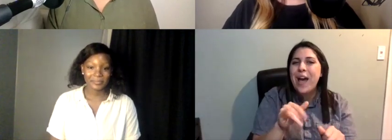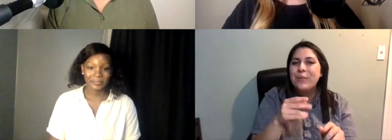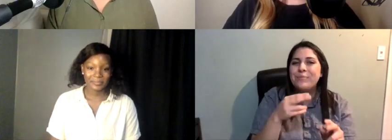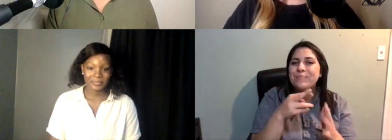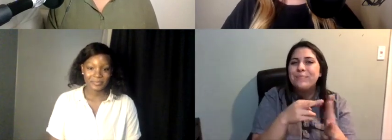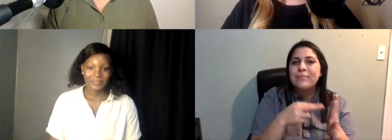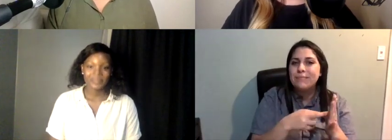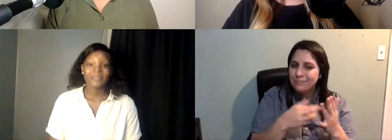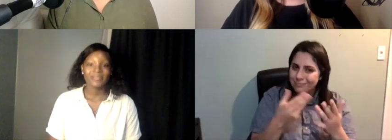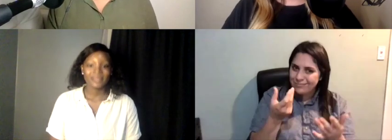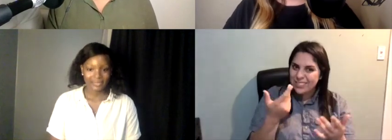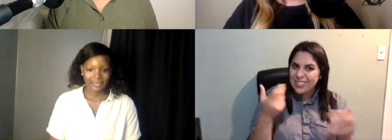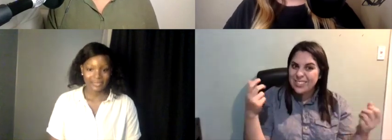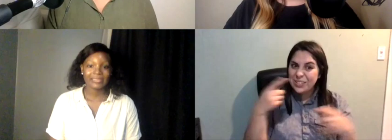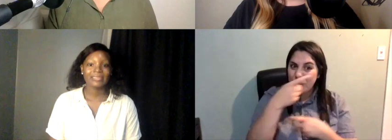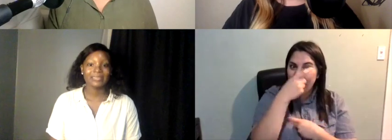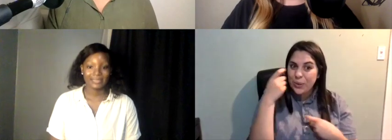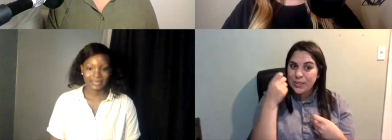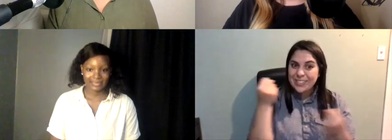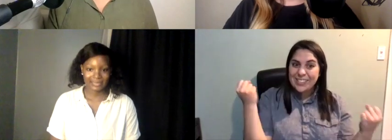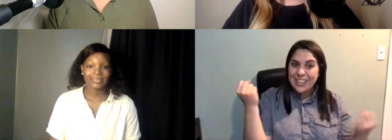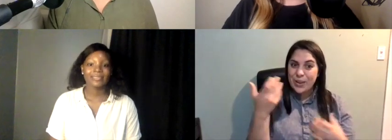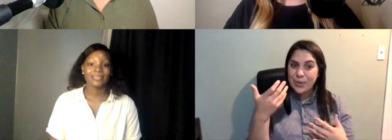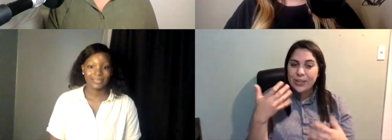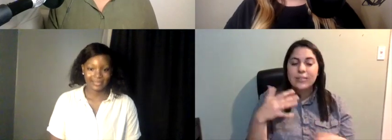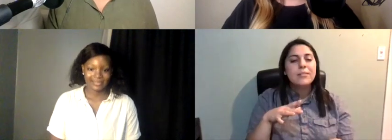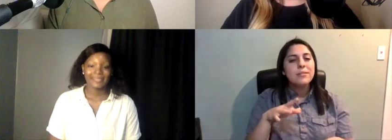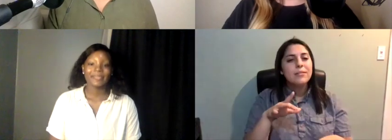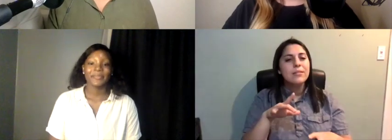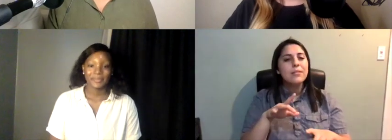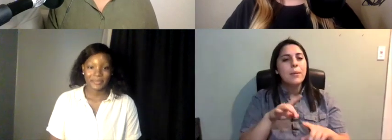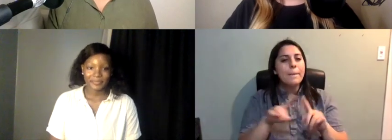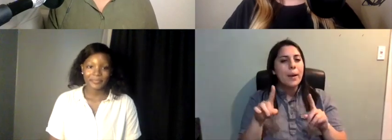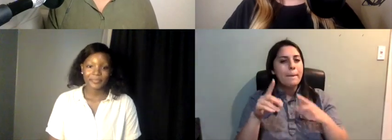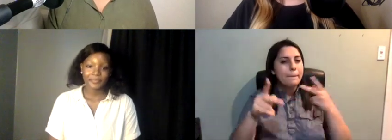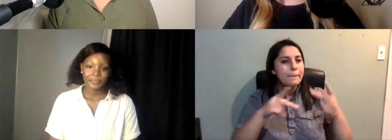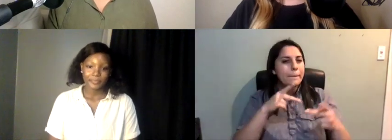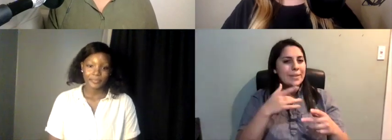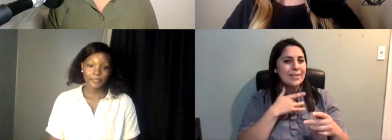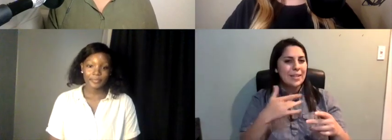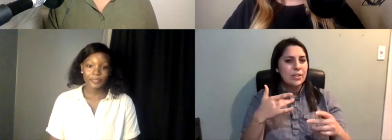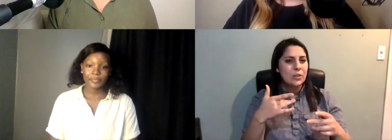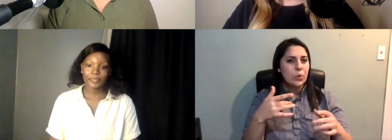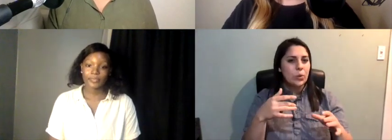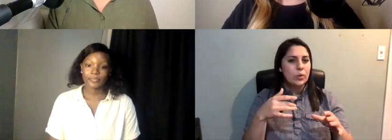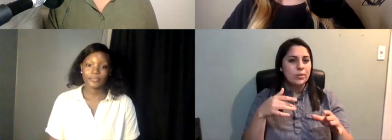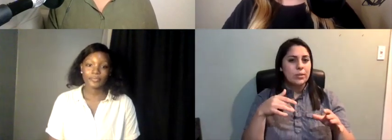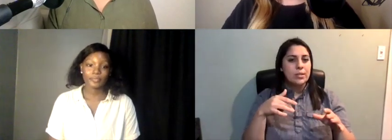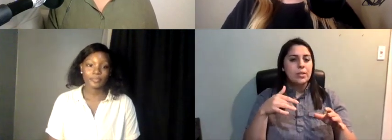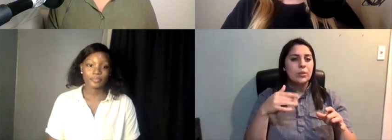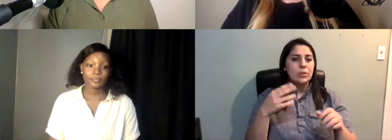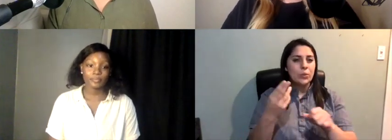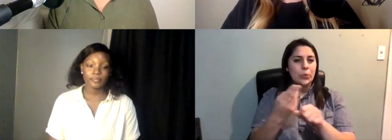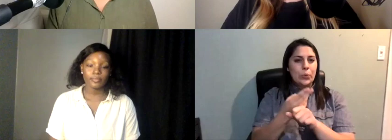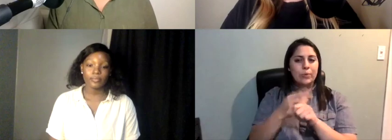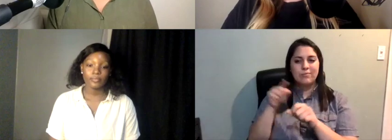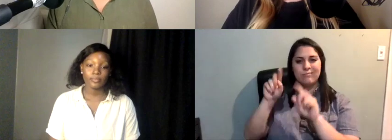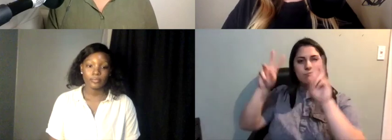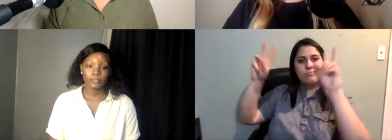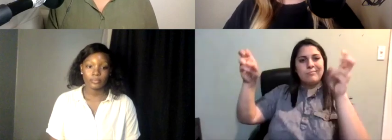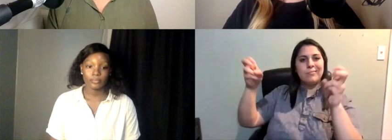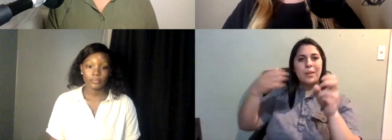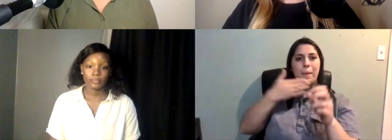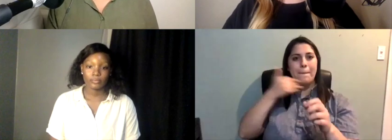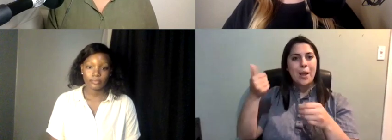kind of how people skirt that stigma of leaving, of resigning, of quitting a job, a better opportunity, right? And so then that's